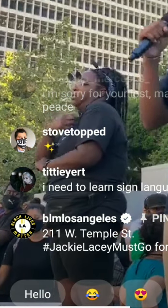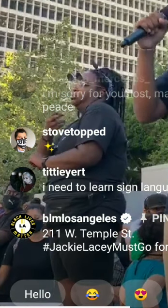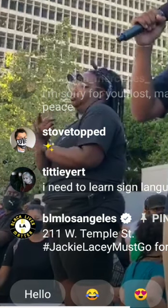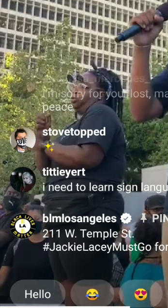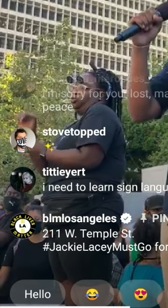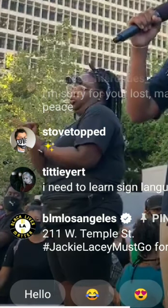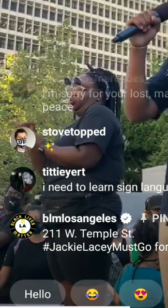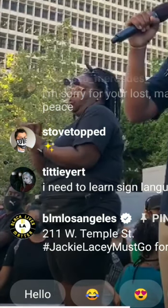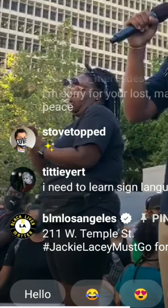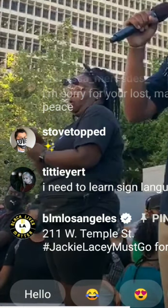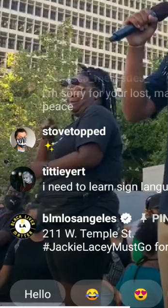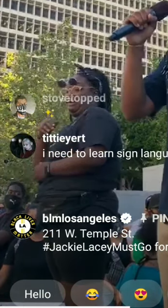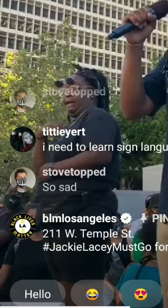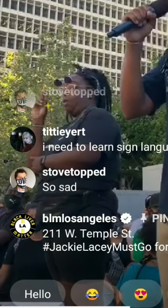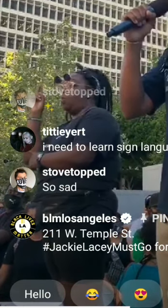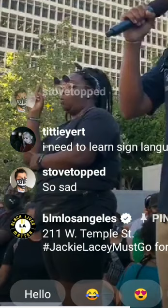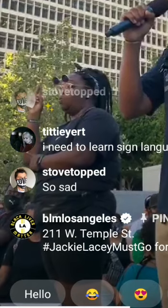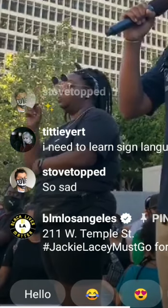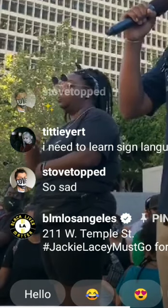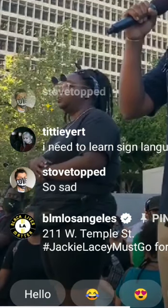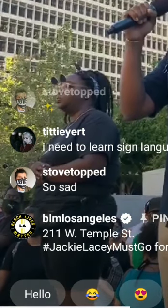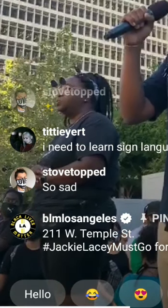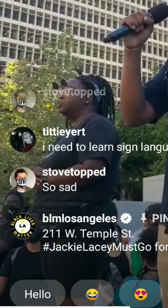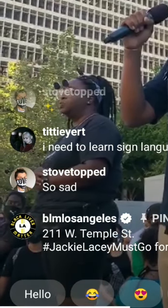understand something deeper still from it.